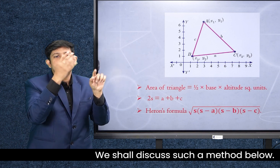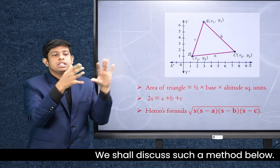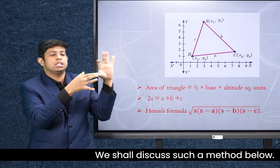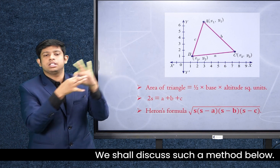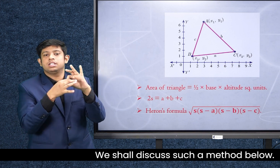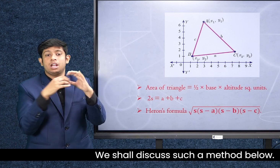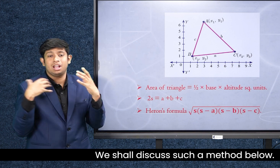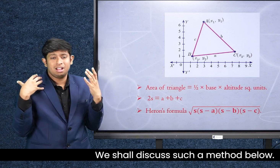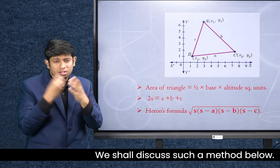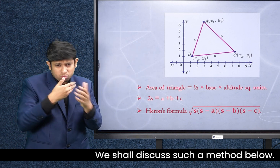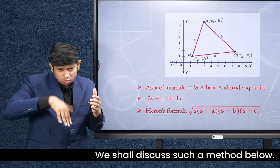such a method below.